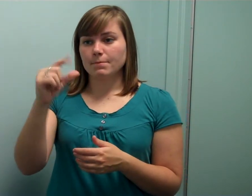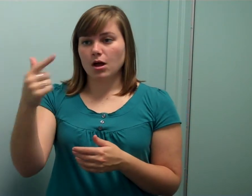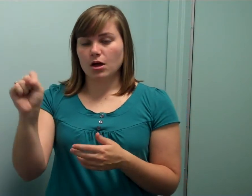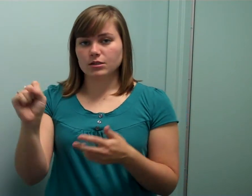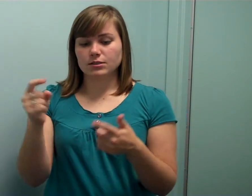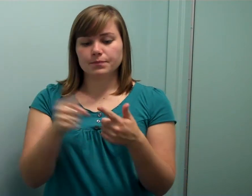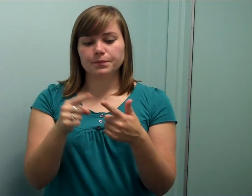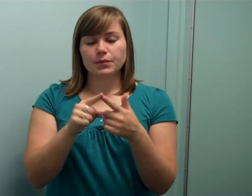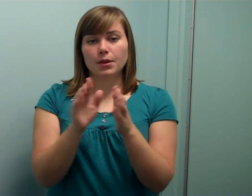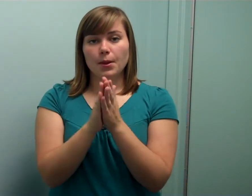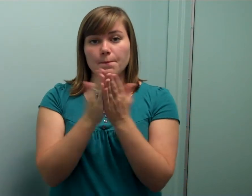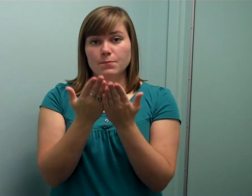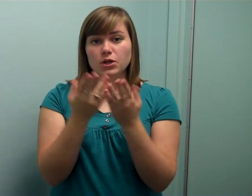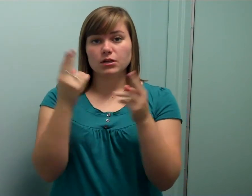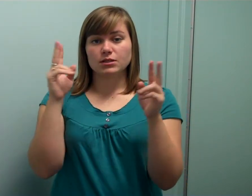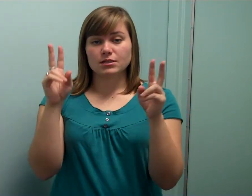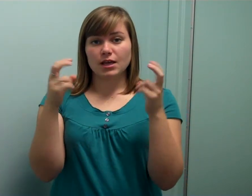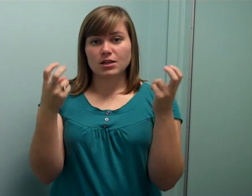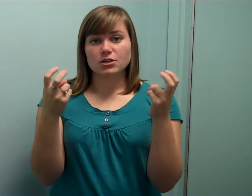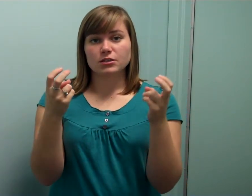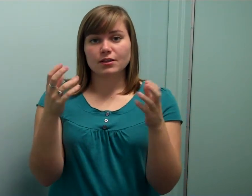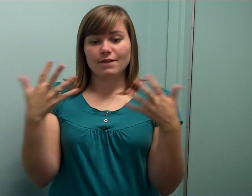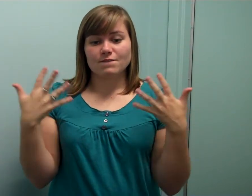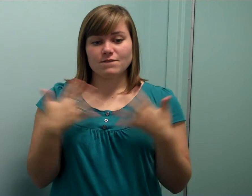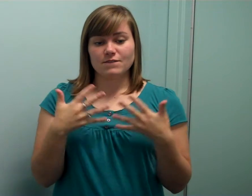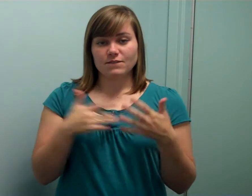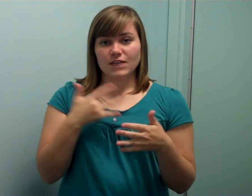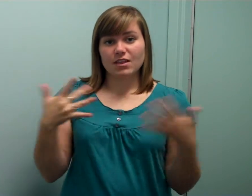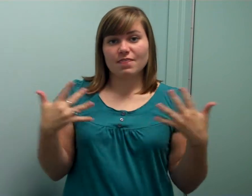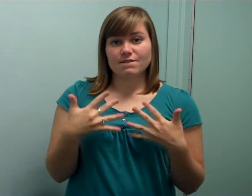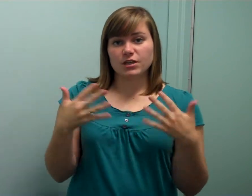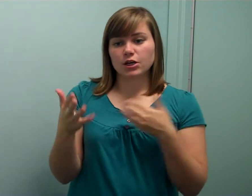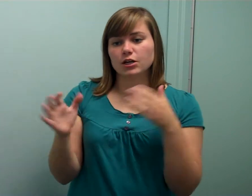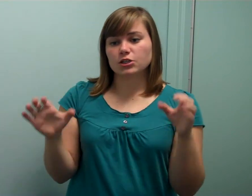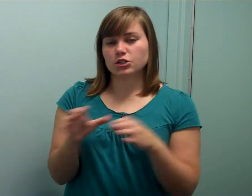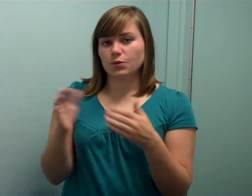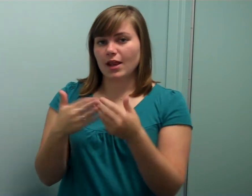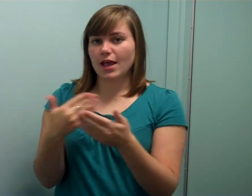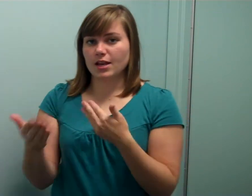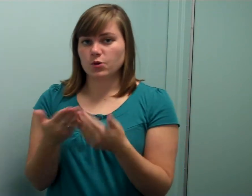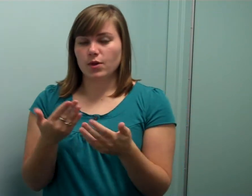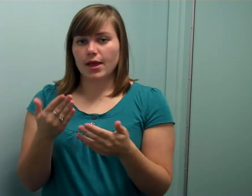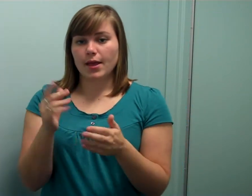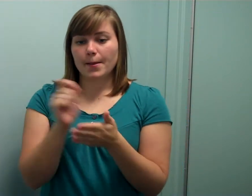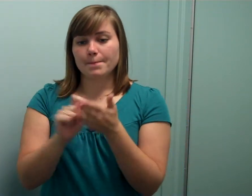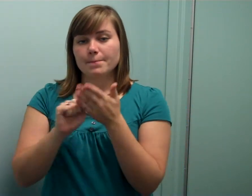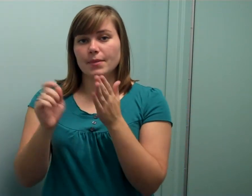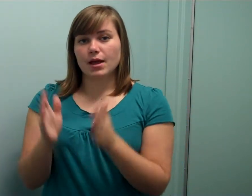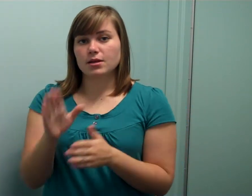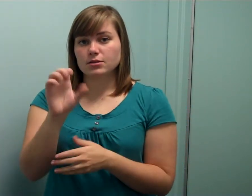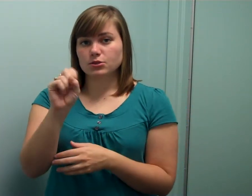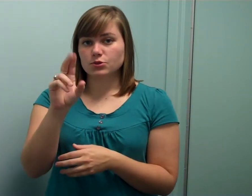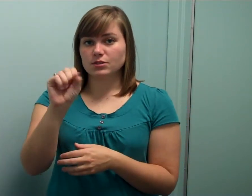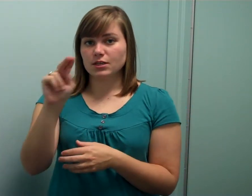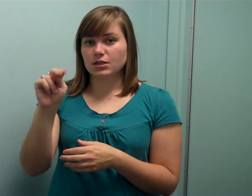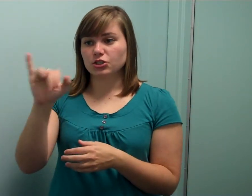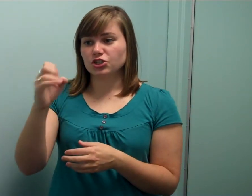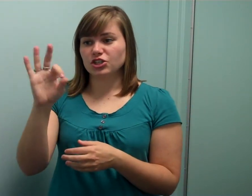a book entitled Feel the Fear and Do It Anyway by Susan Jeffers, Life is an